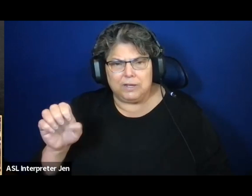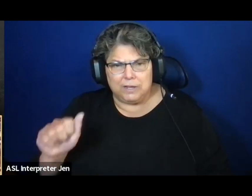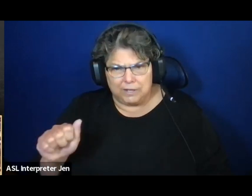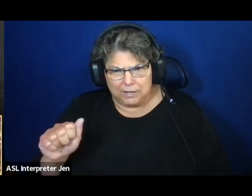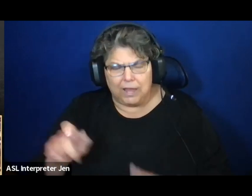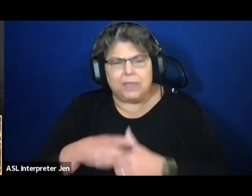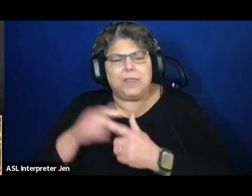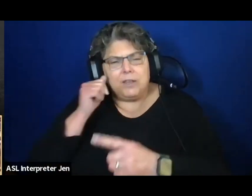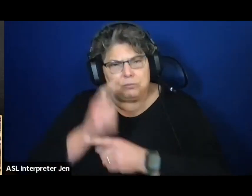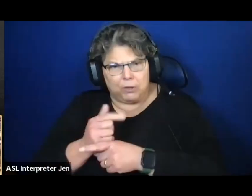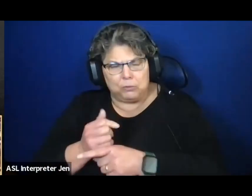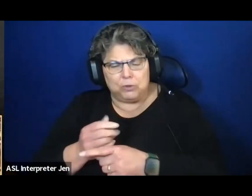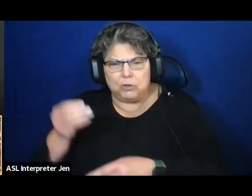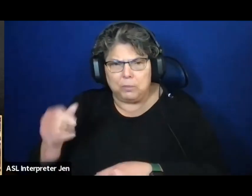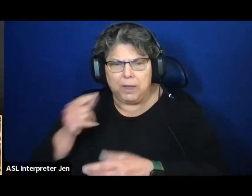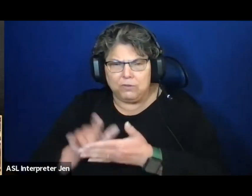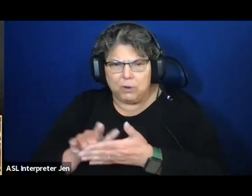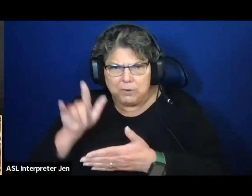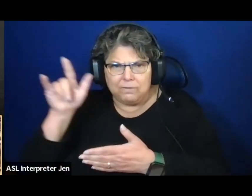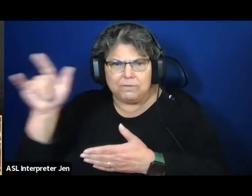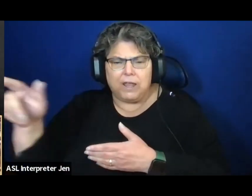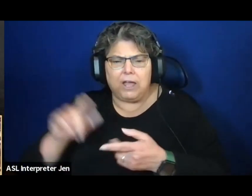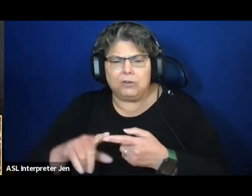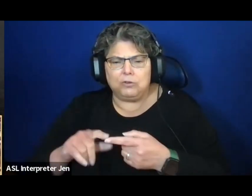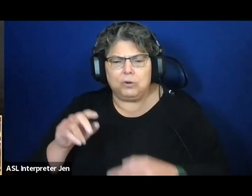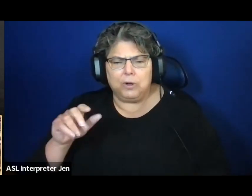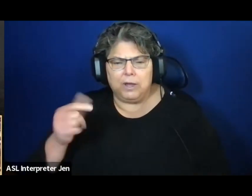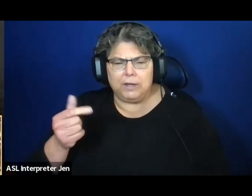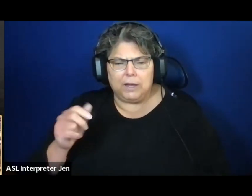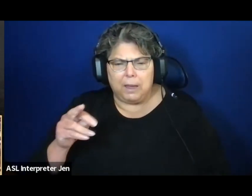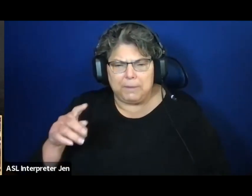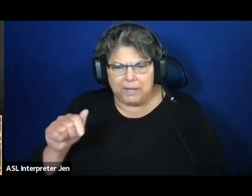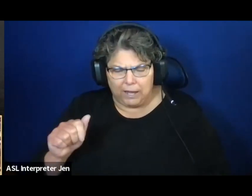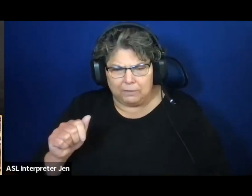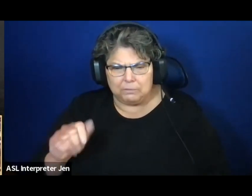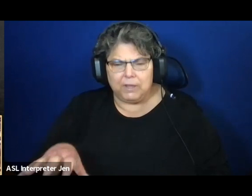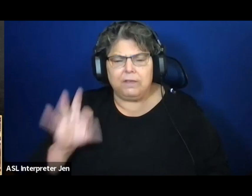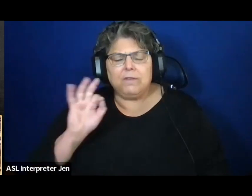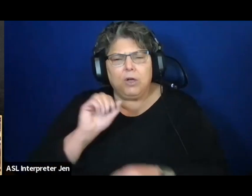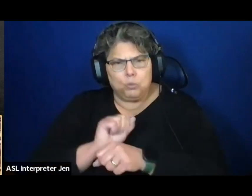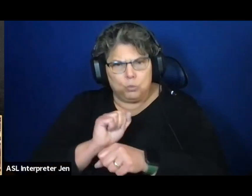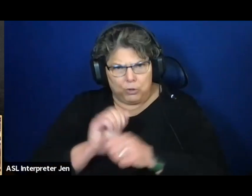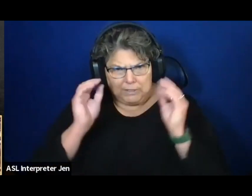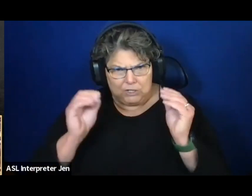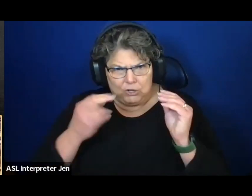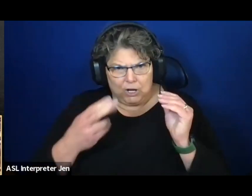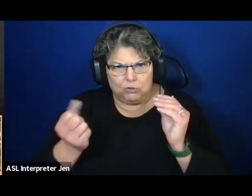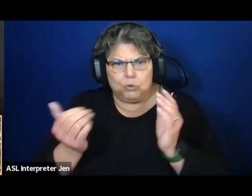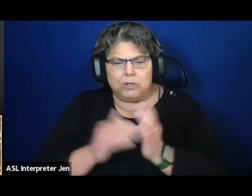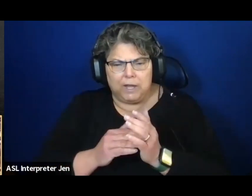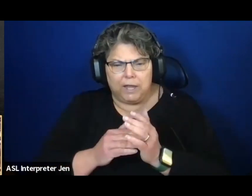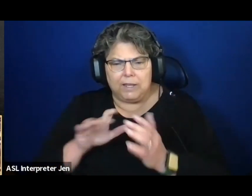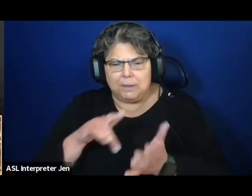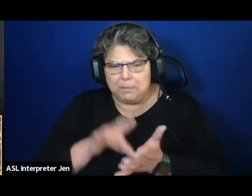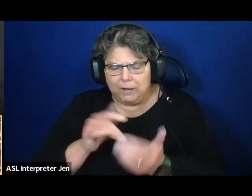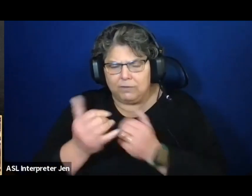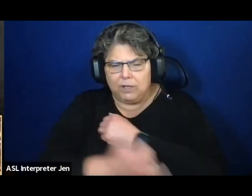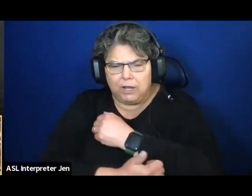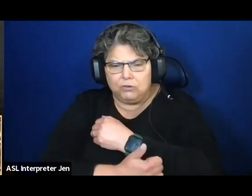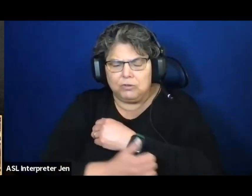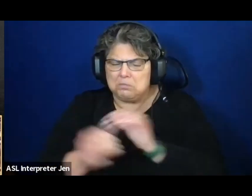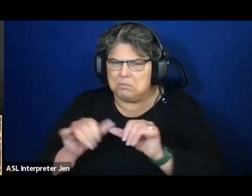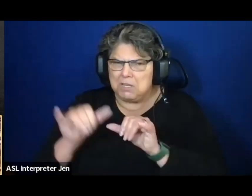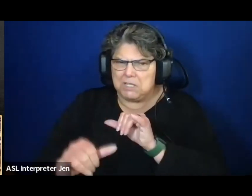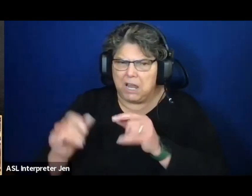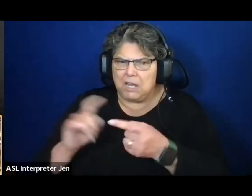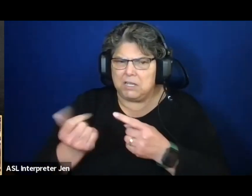George found work once again as a high school teacher at a Catholic school in the middle of the country, where he stayed until 1997.